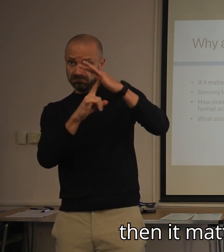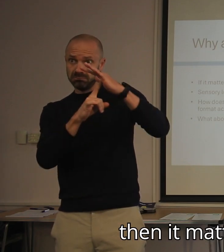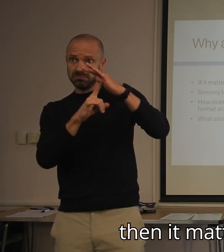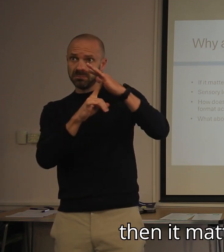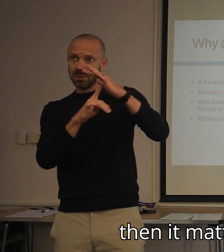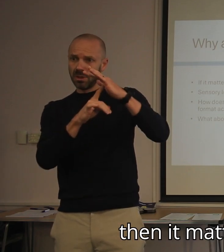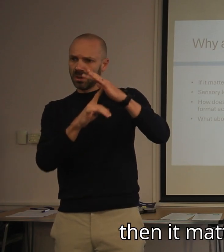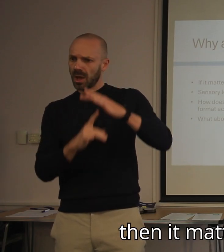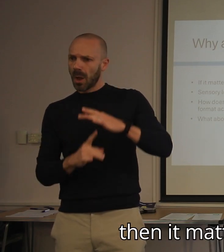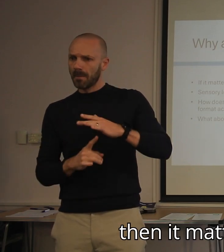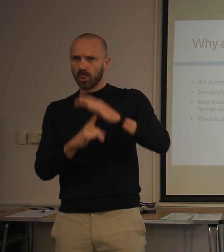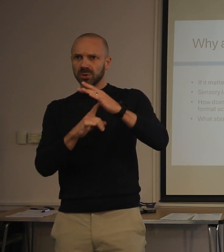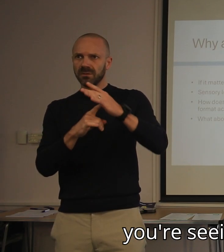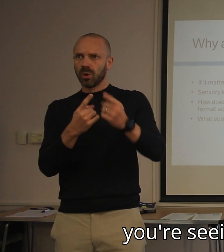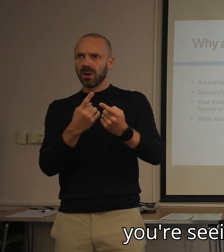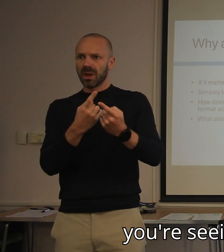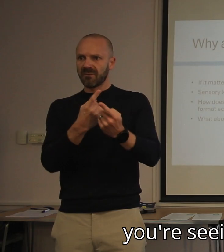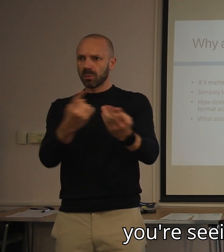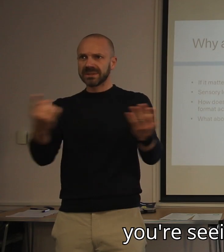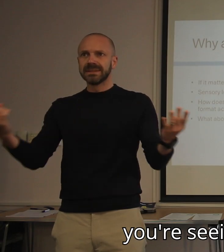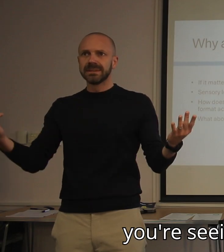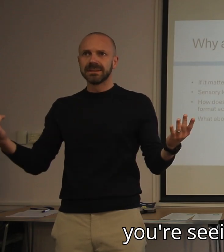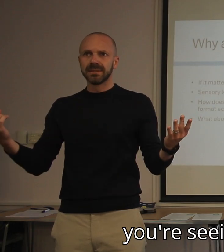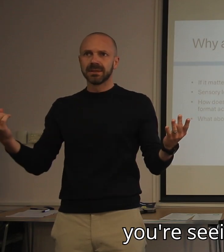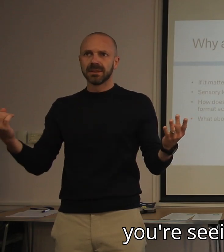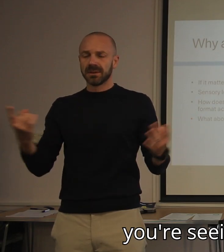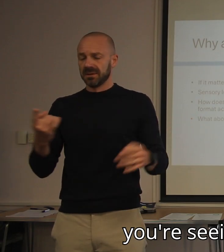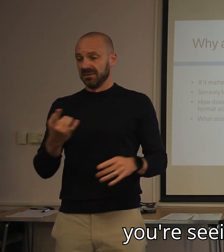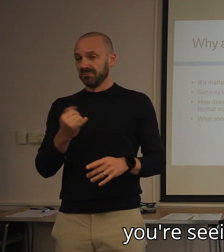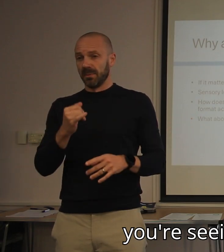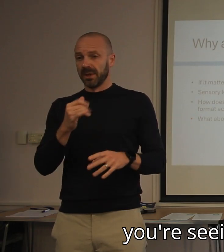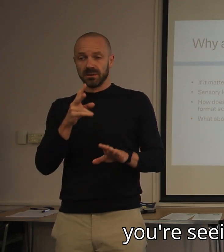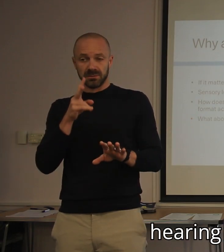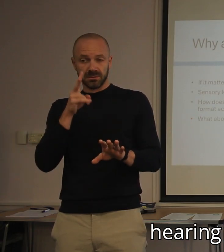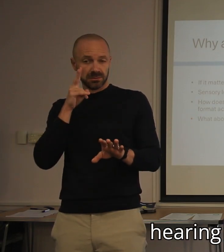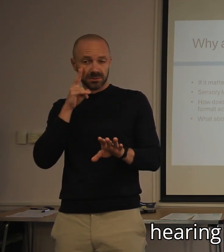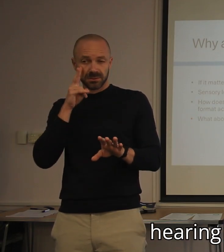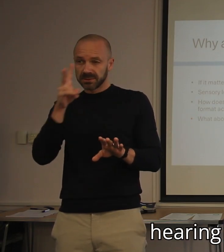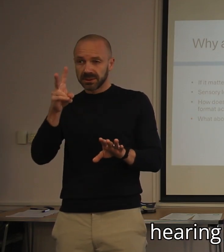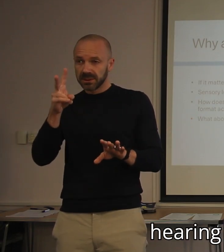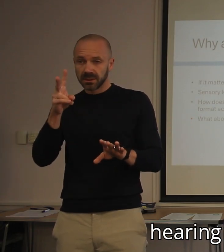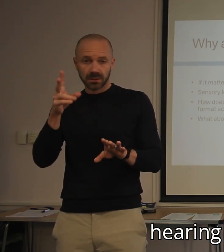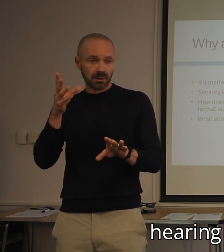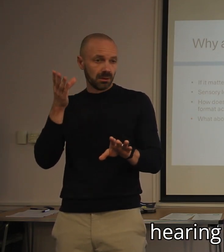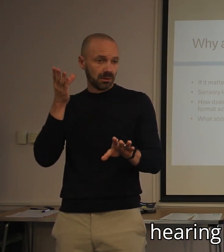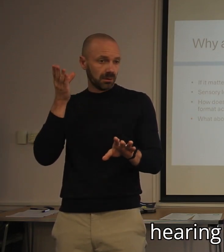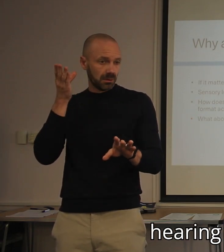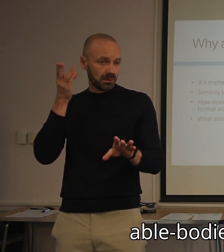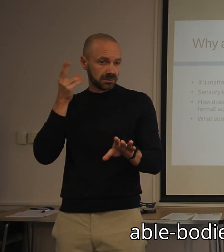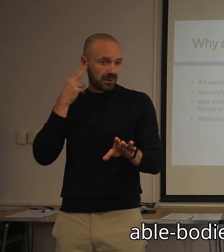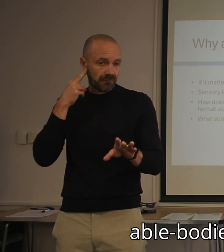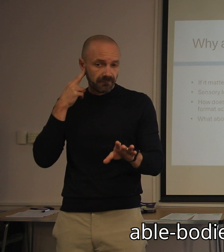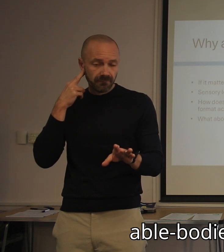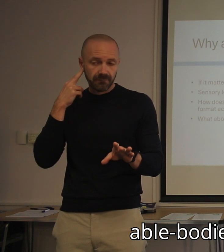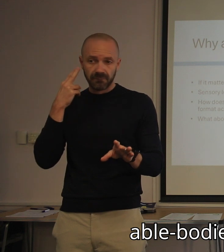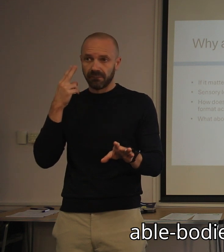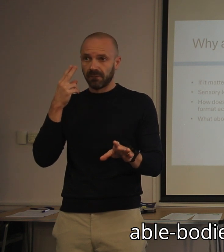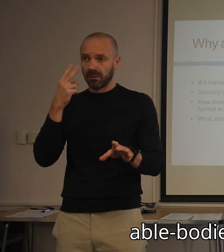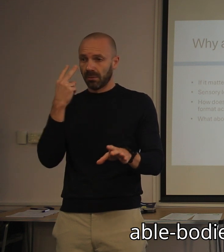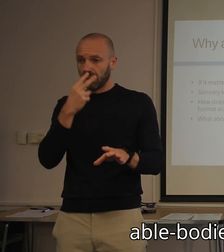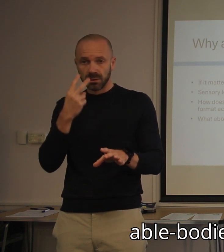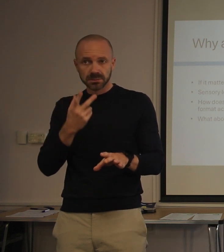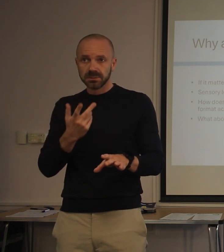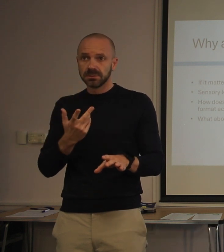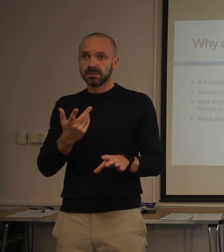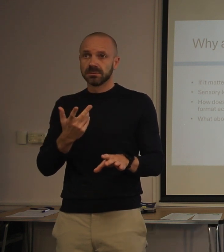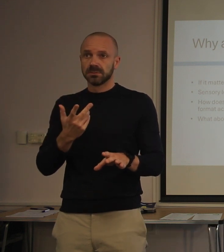everyone. Whether you're seeing or not, whether you're hearing or not, whether you're able-bodied or not,